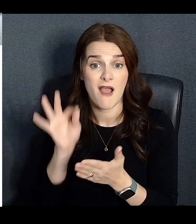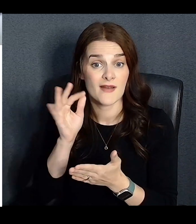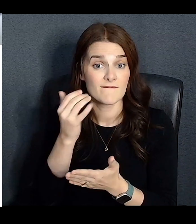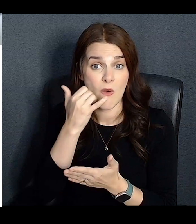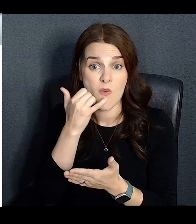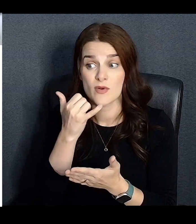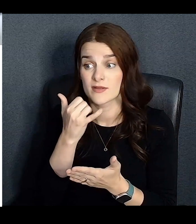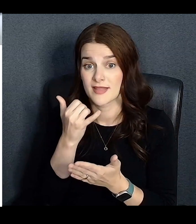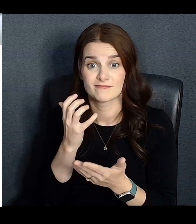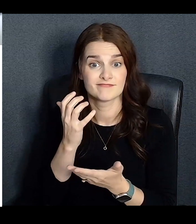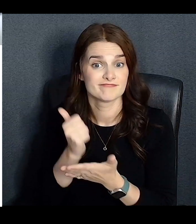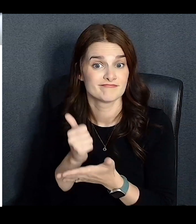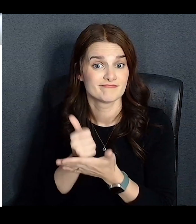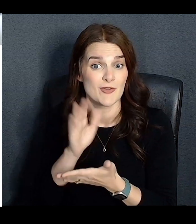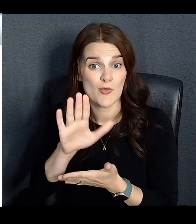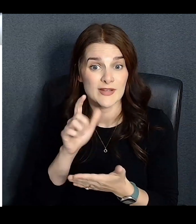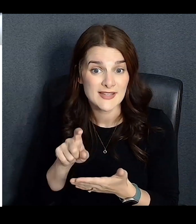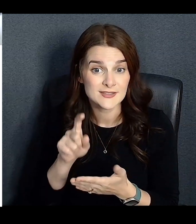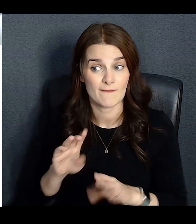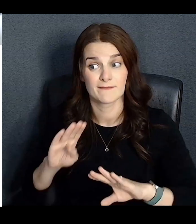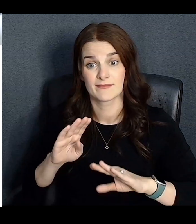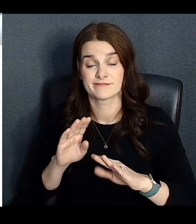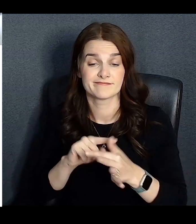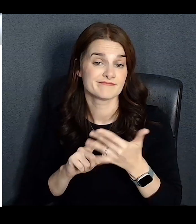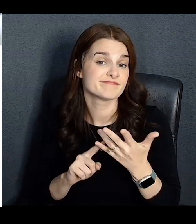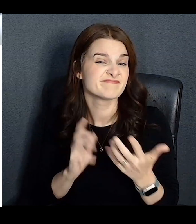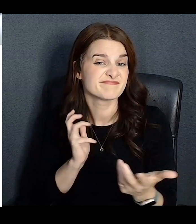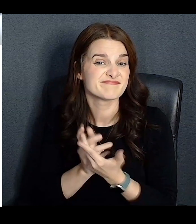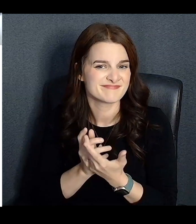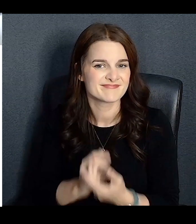your needs, as well as adjusting your phone to fit your needs.